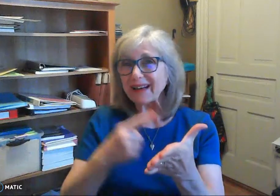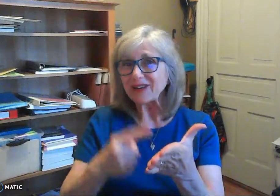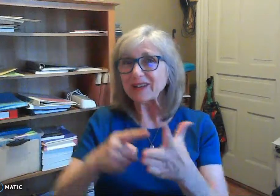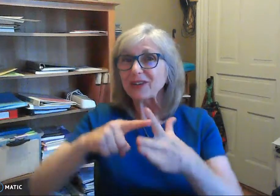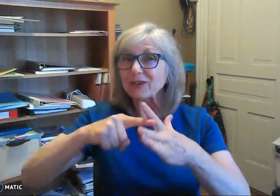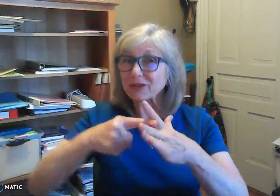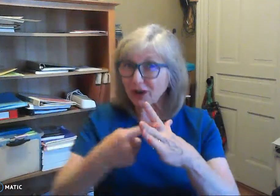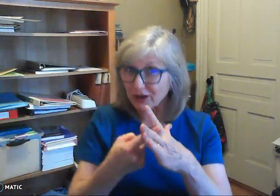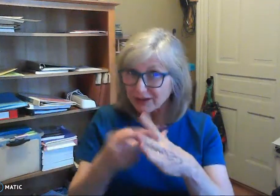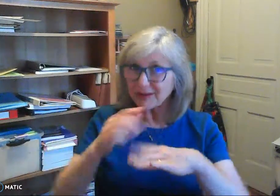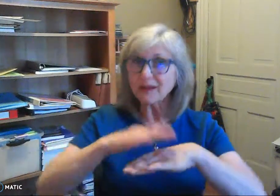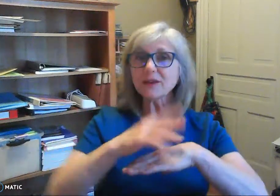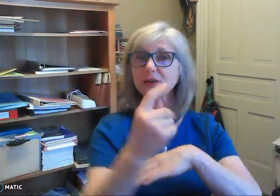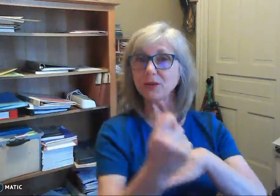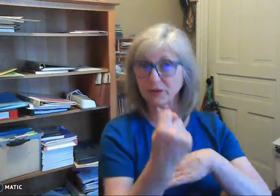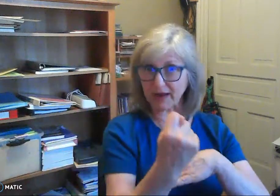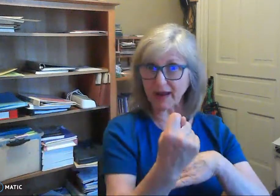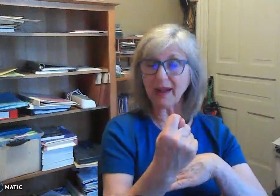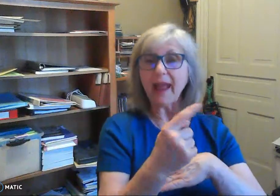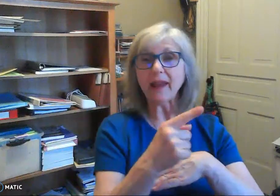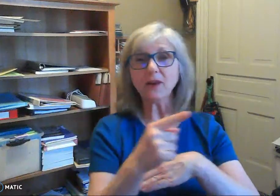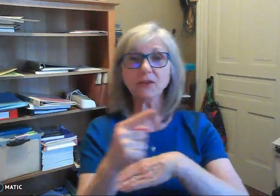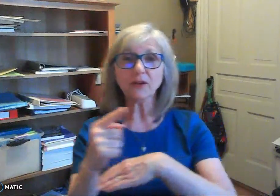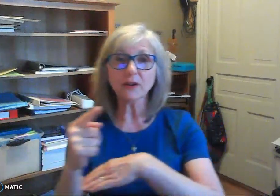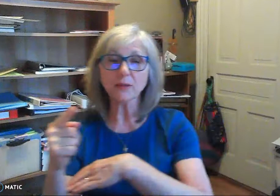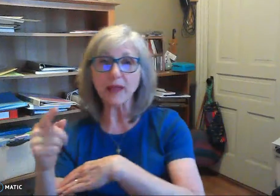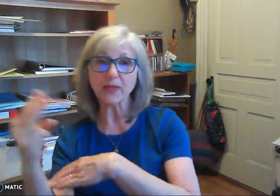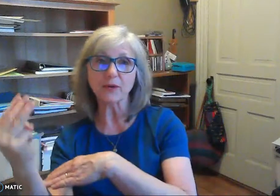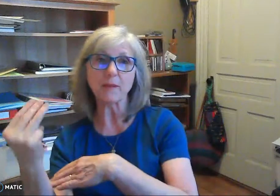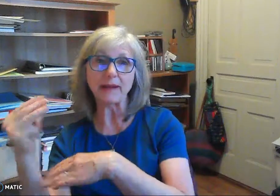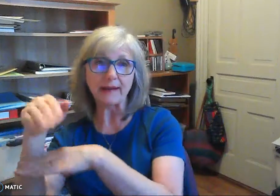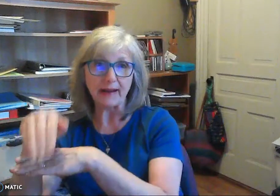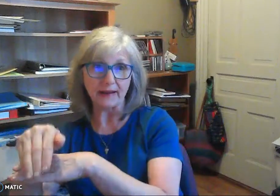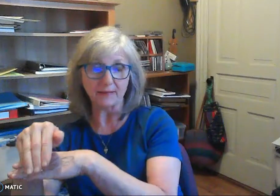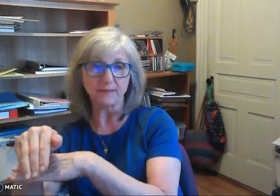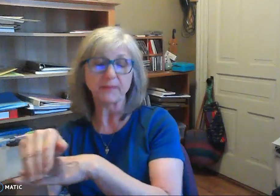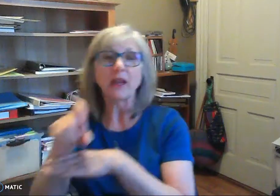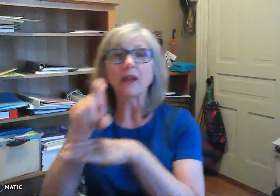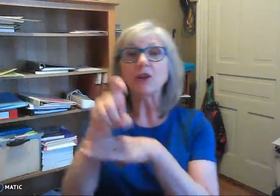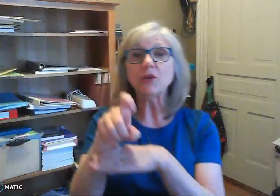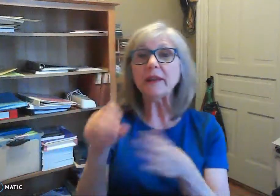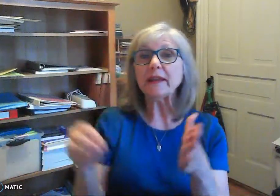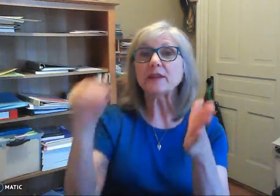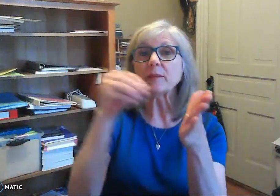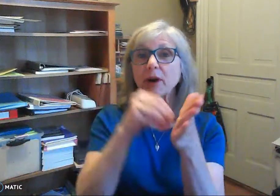discussion starts on Tuesday, and it goes all the way through Monday night. You need to